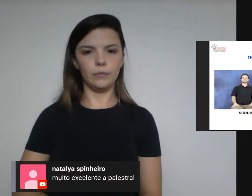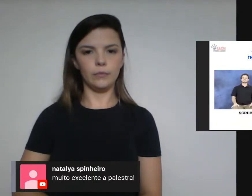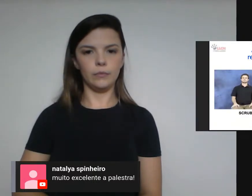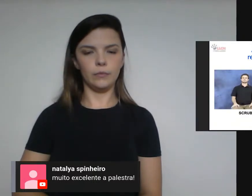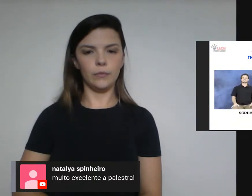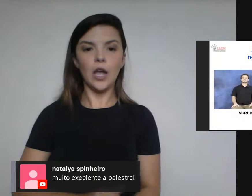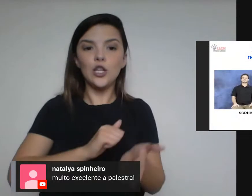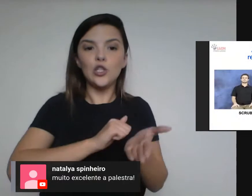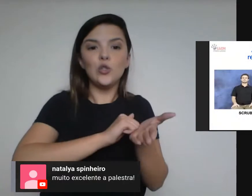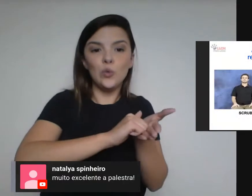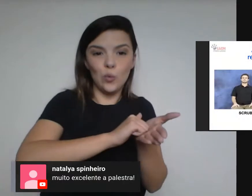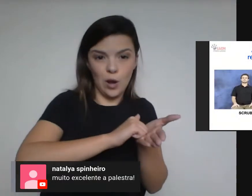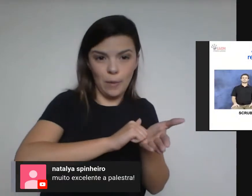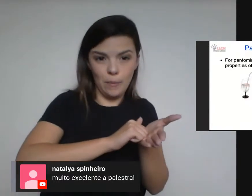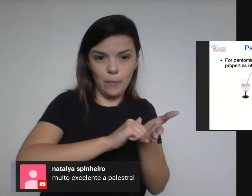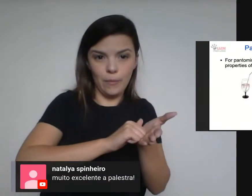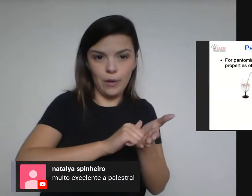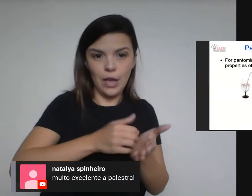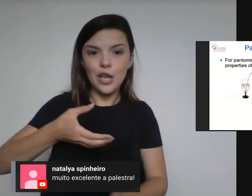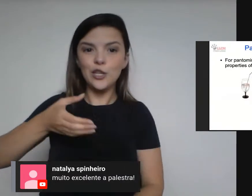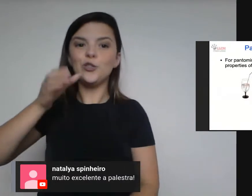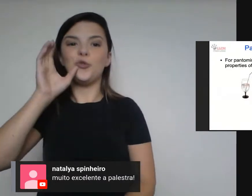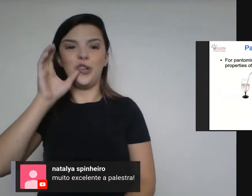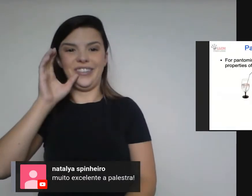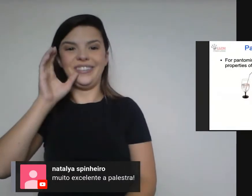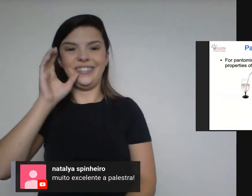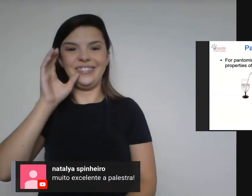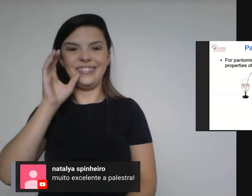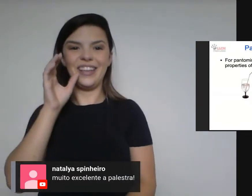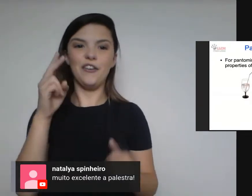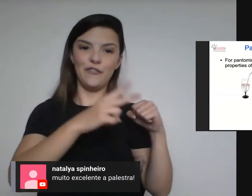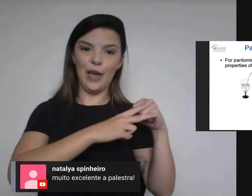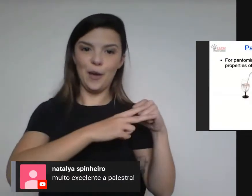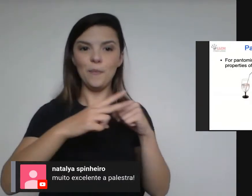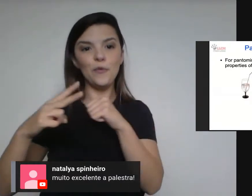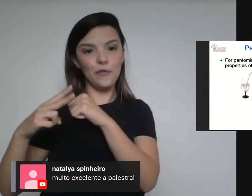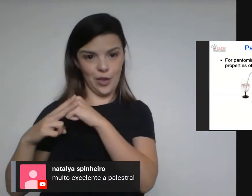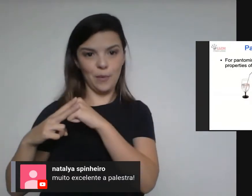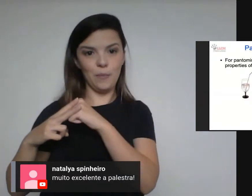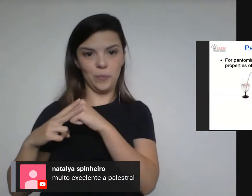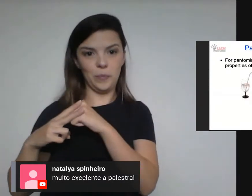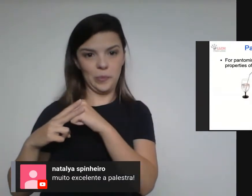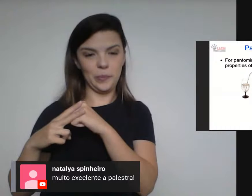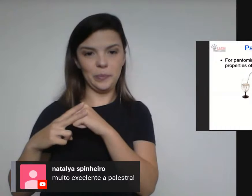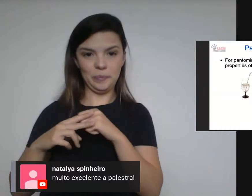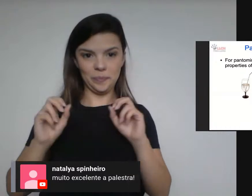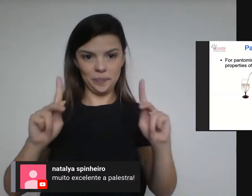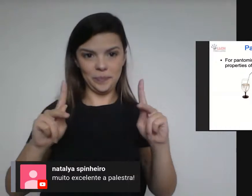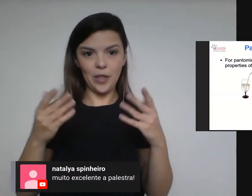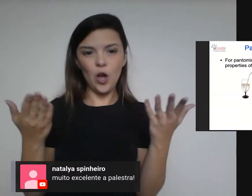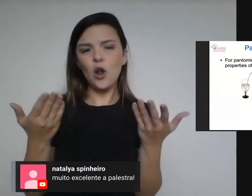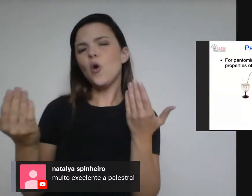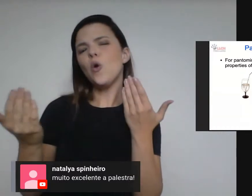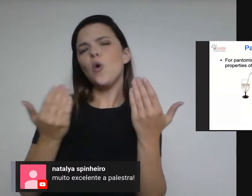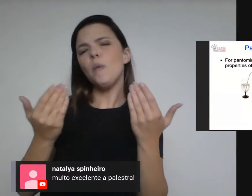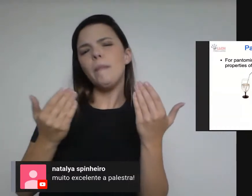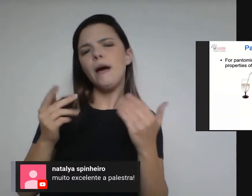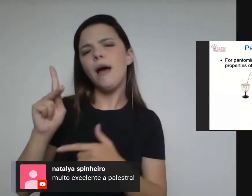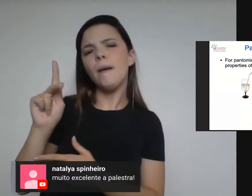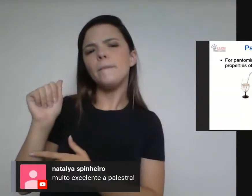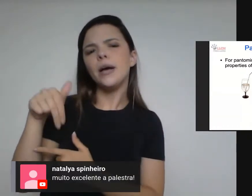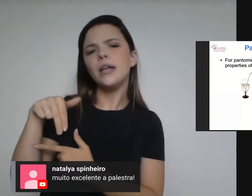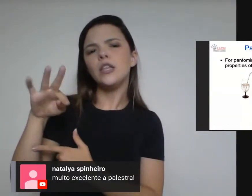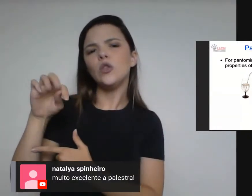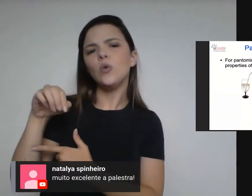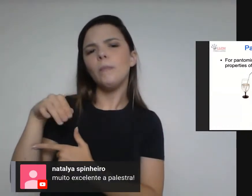Okay, so those are the verbs we're talking about. If we're thinking about pantomime versus signing, we have to think a little bit about what happens when a person